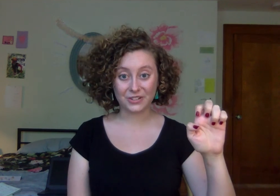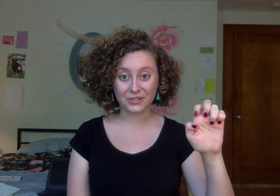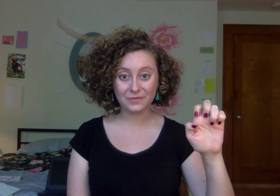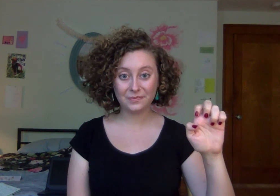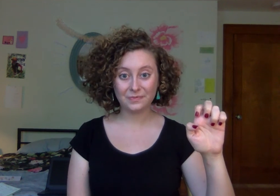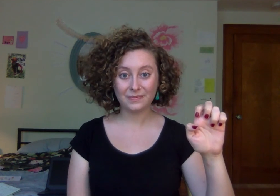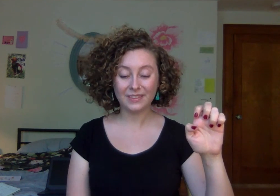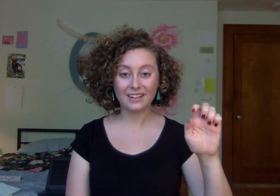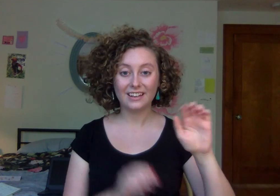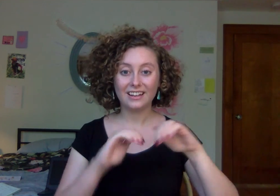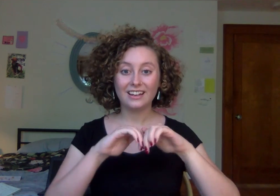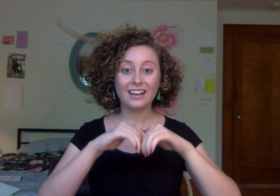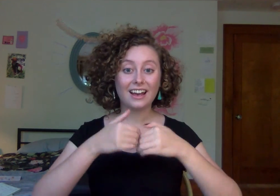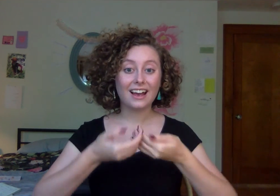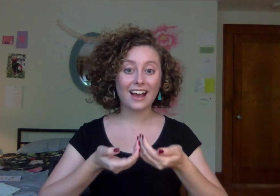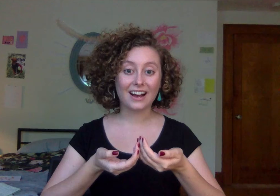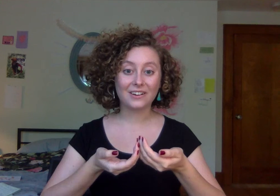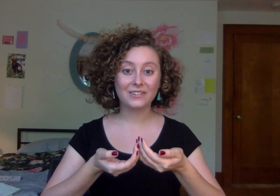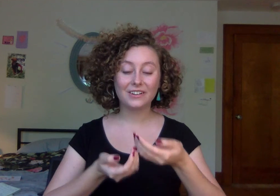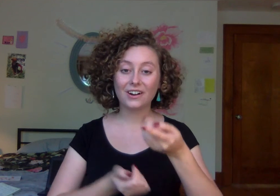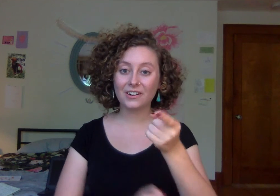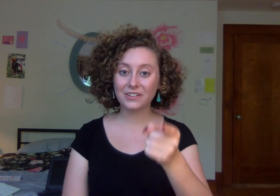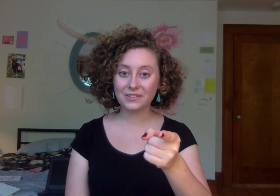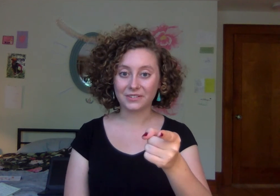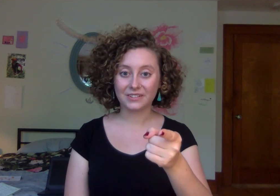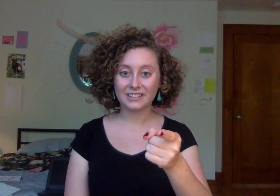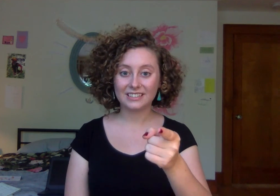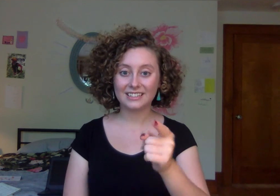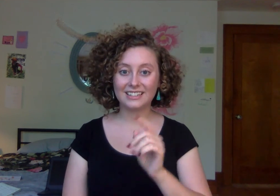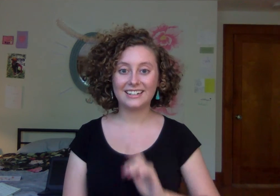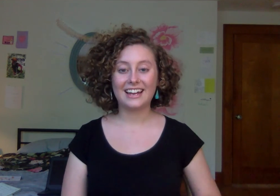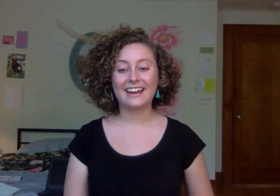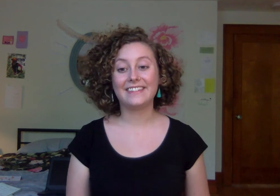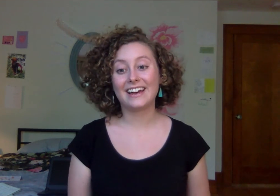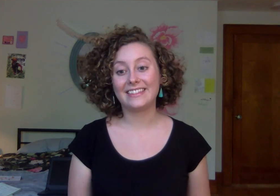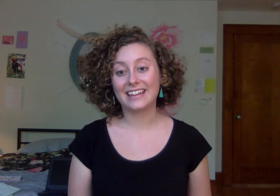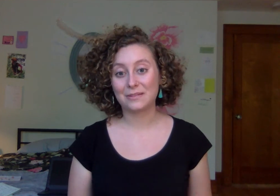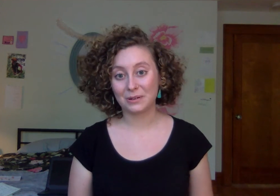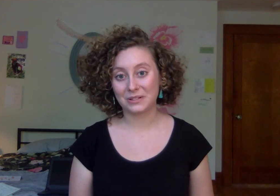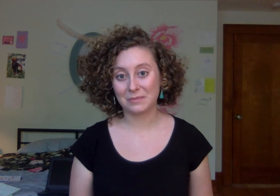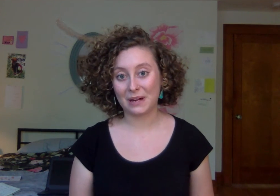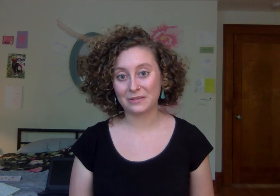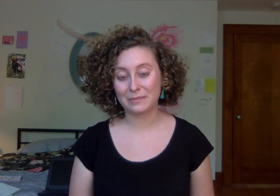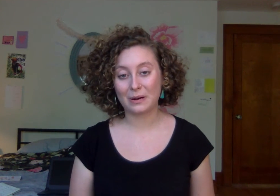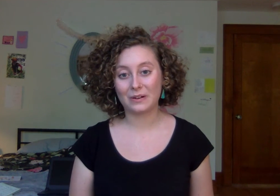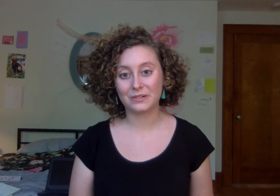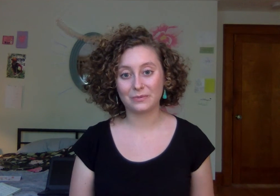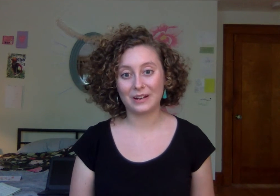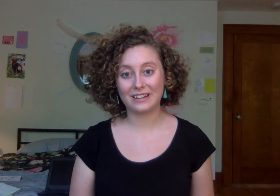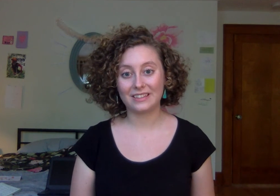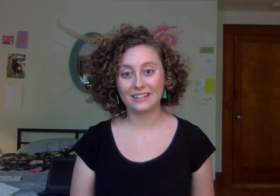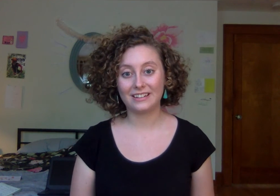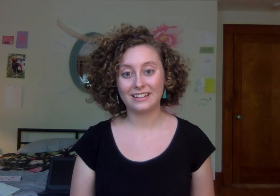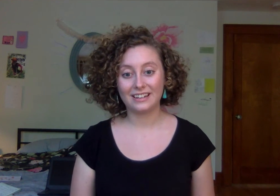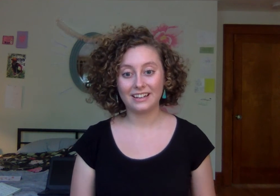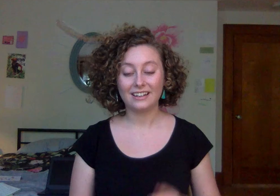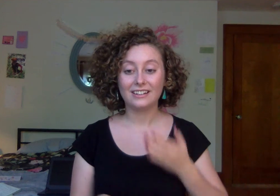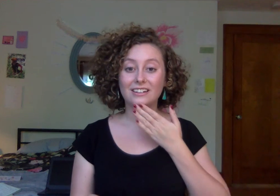Rachel. How are you? And then that person might respond with